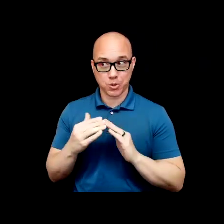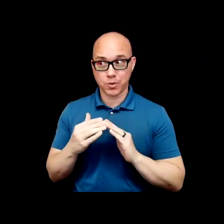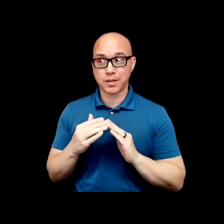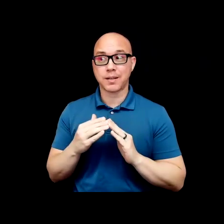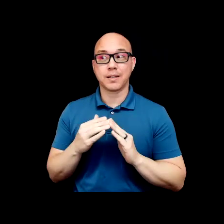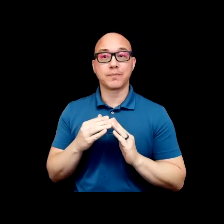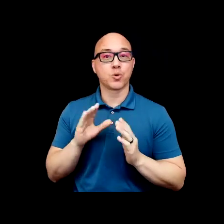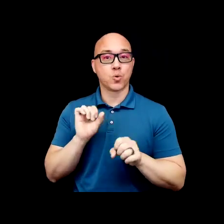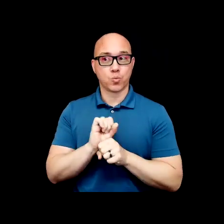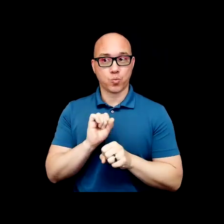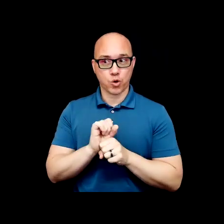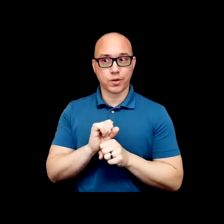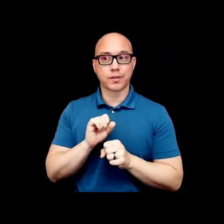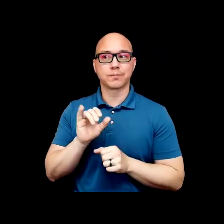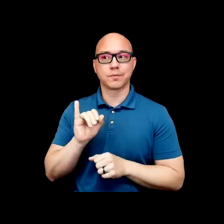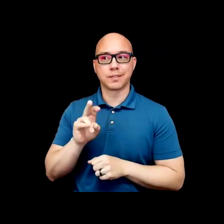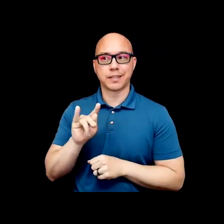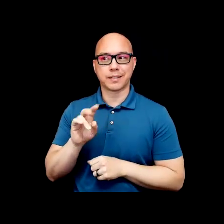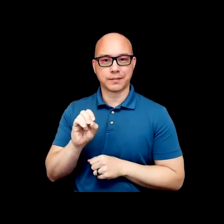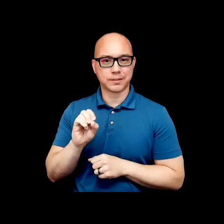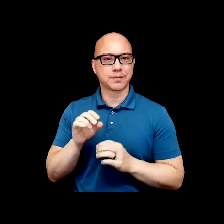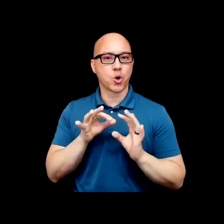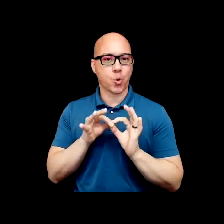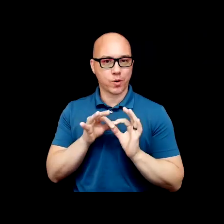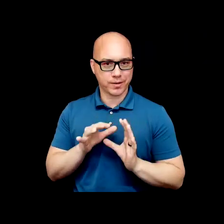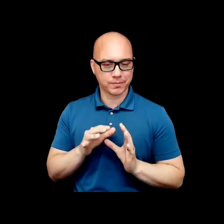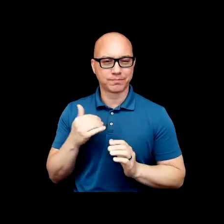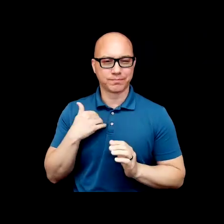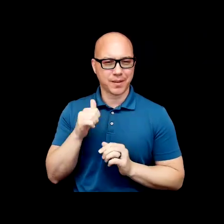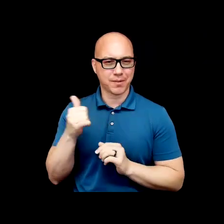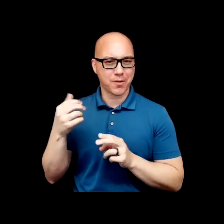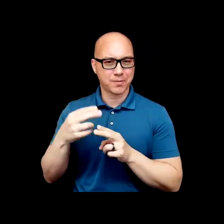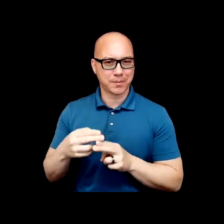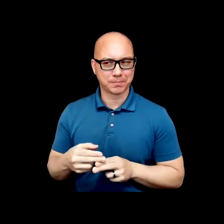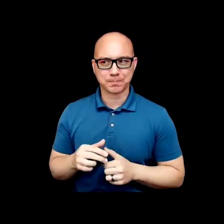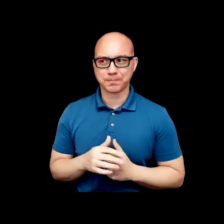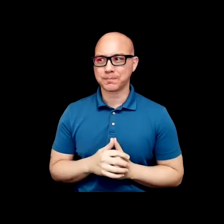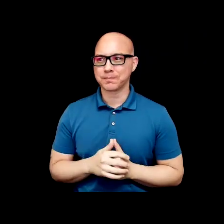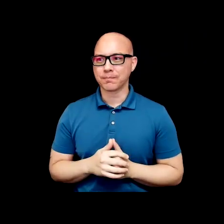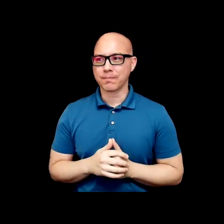a benefits counselor or work incentives coordinator. They go by a couple different names.